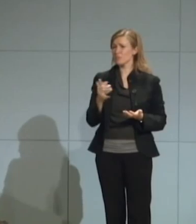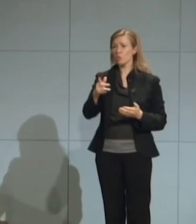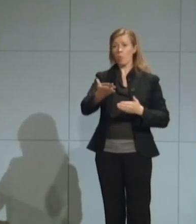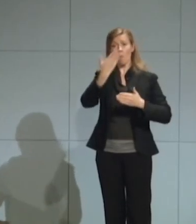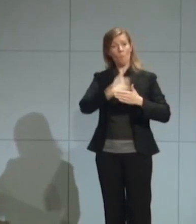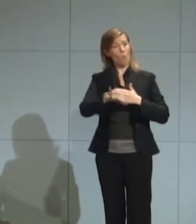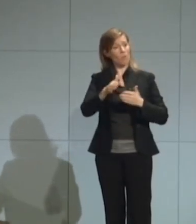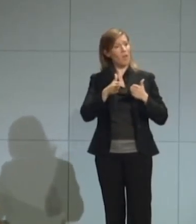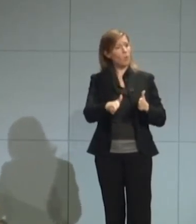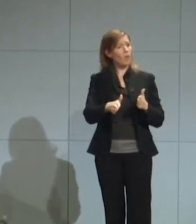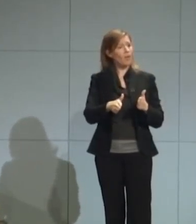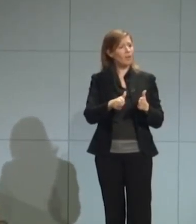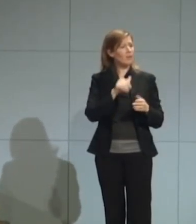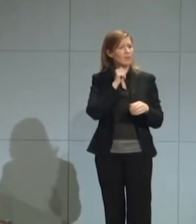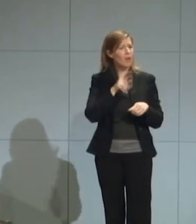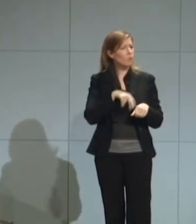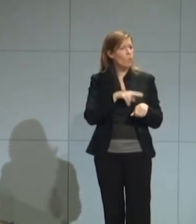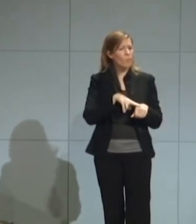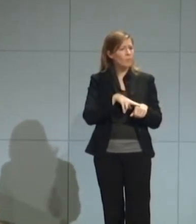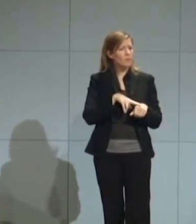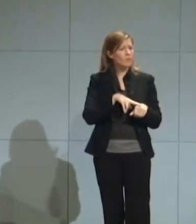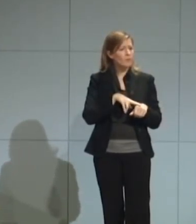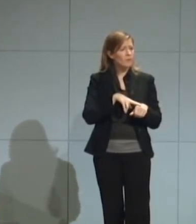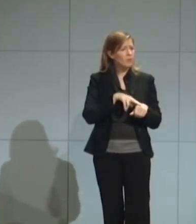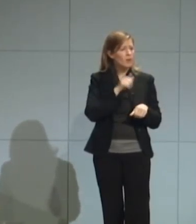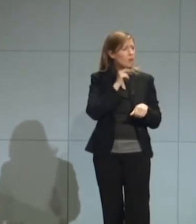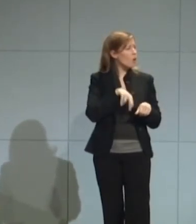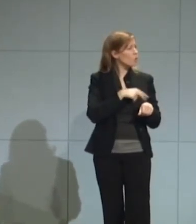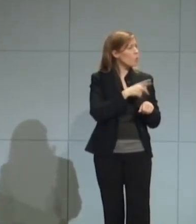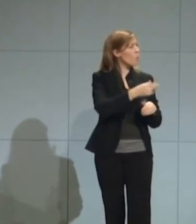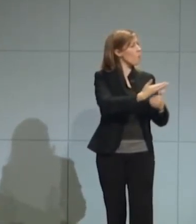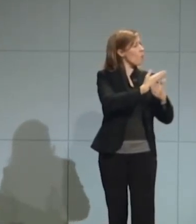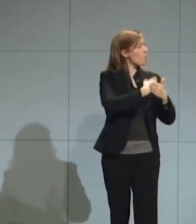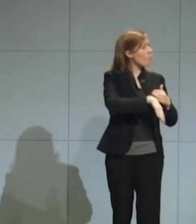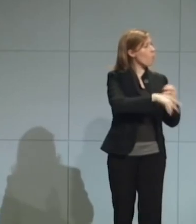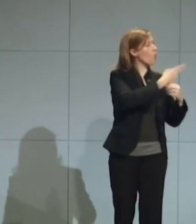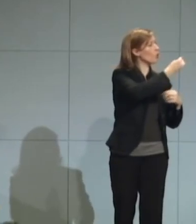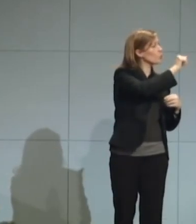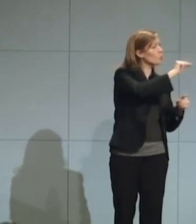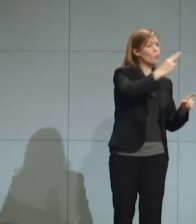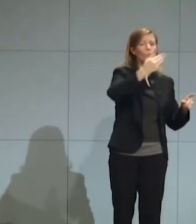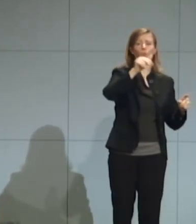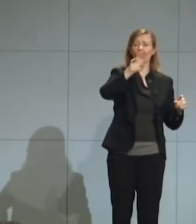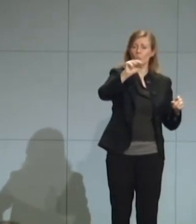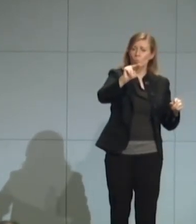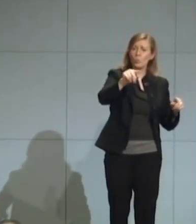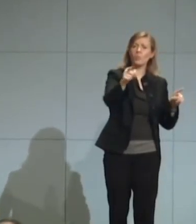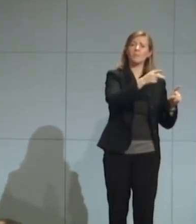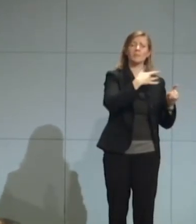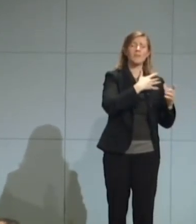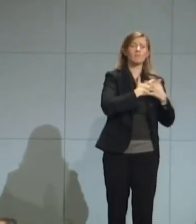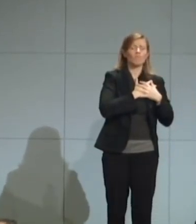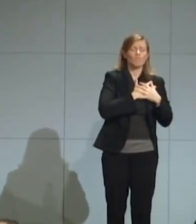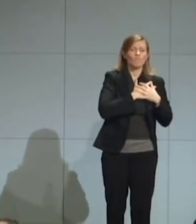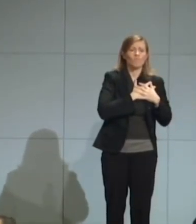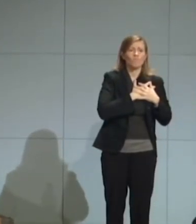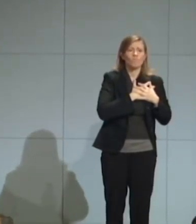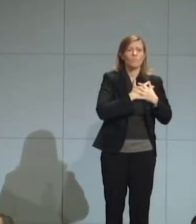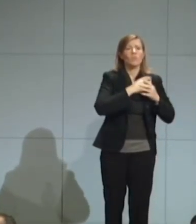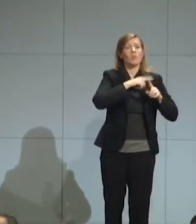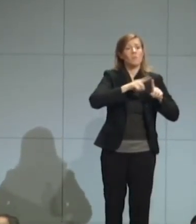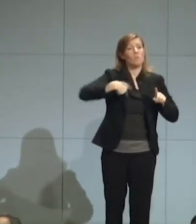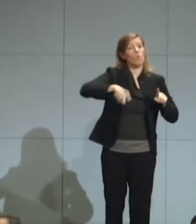Greeks, right, and by many in the Western tradition, when he talked about the African kingdoms about which he was familiar, not